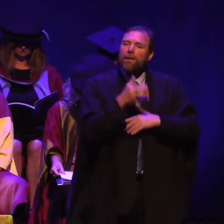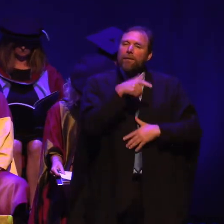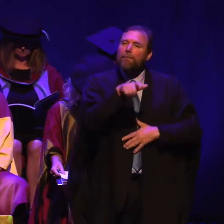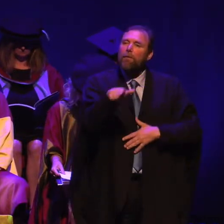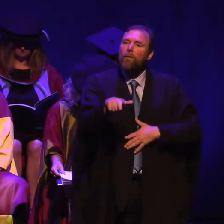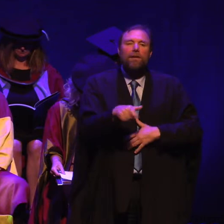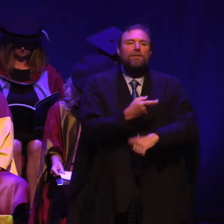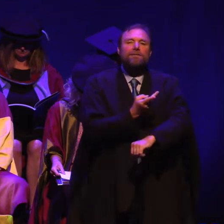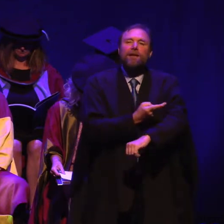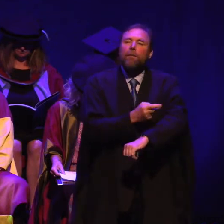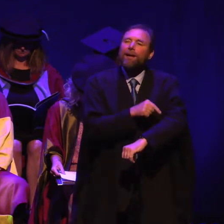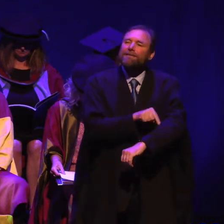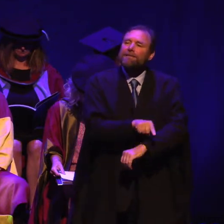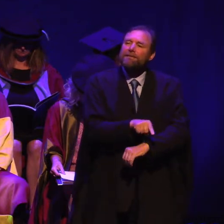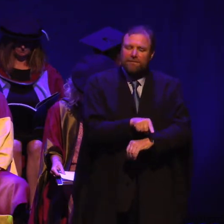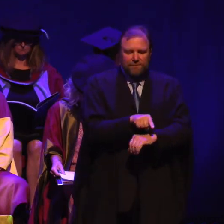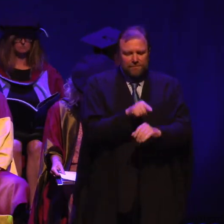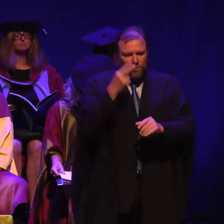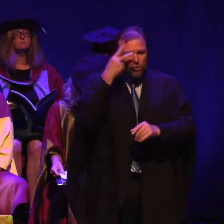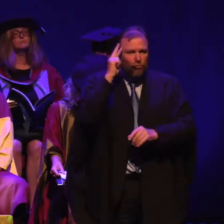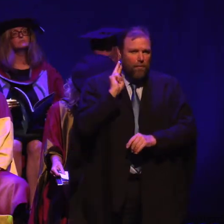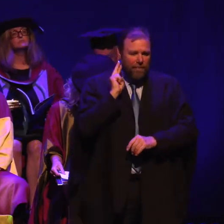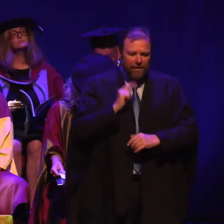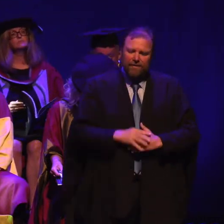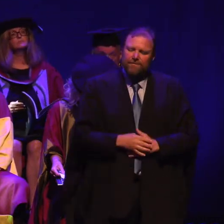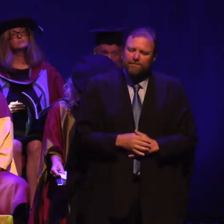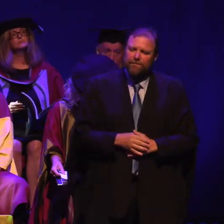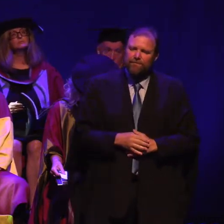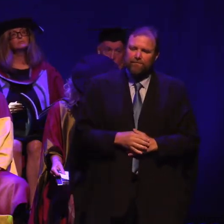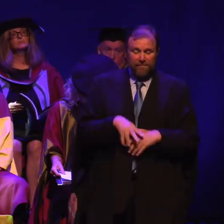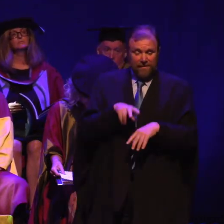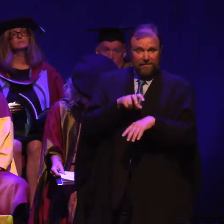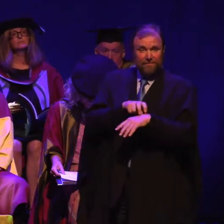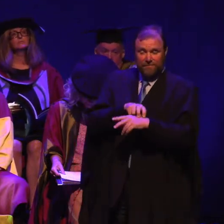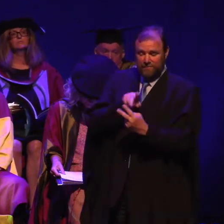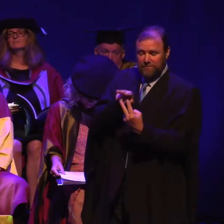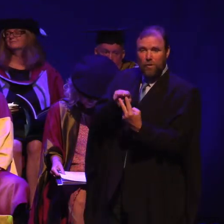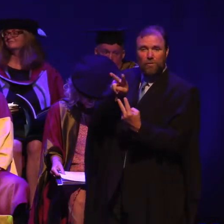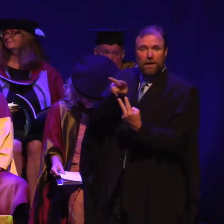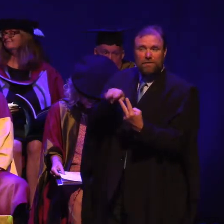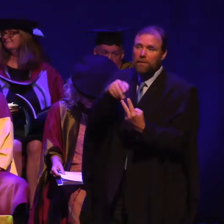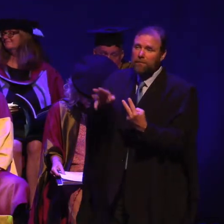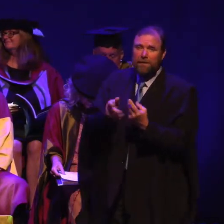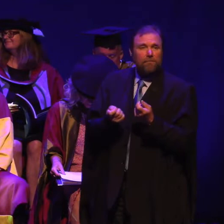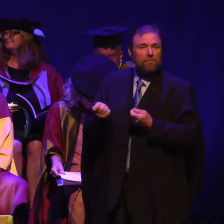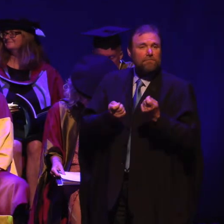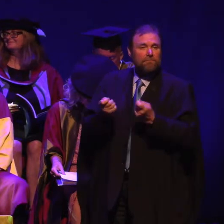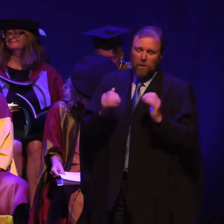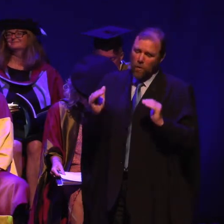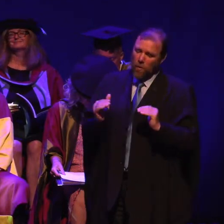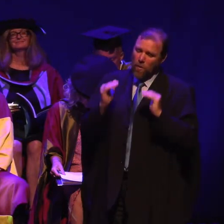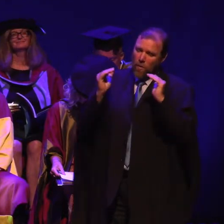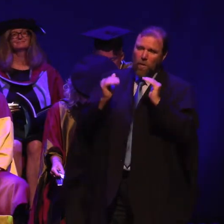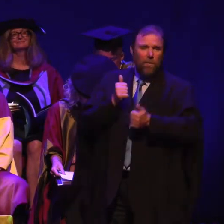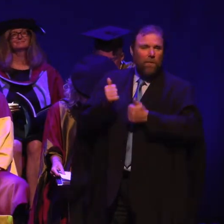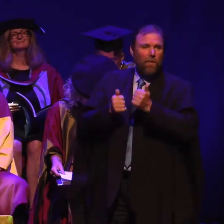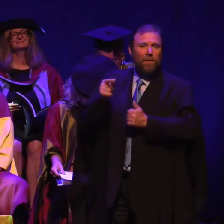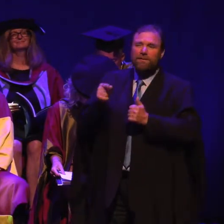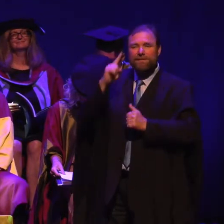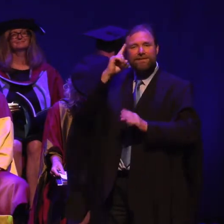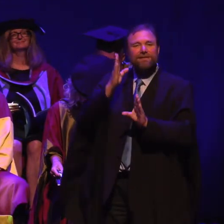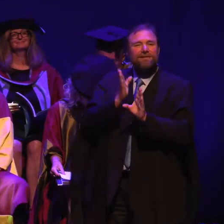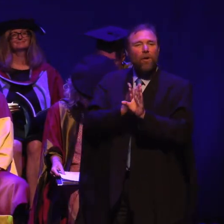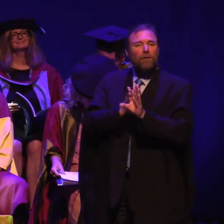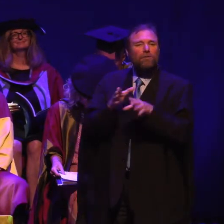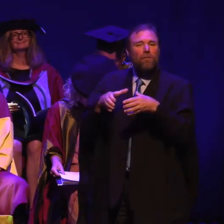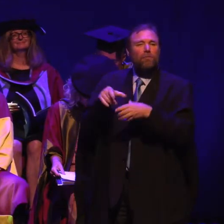neuropathy. Dr. Claire Glennon and Dr. Heidi C. ran a highly successful accredited psychology module